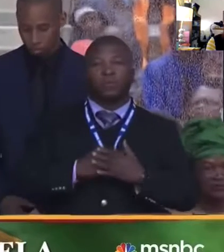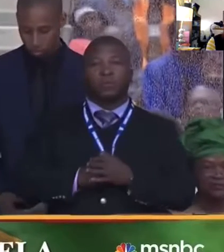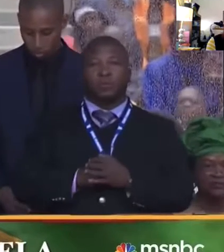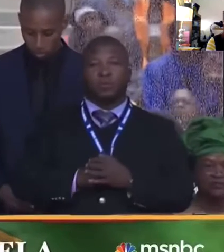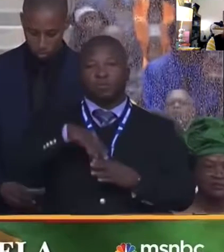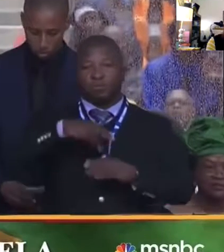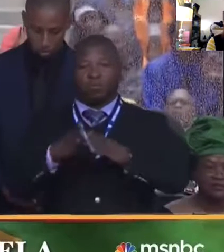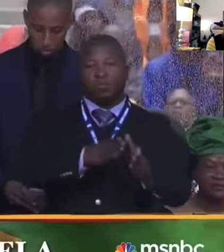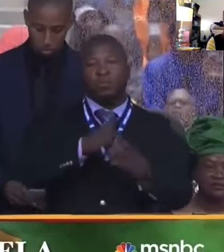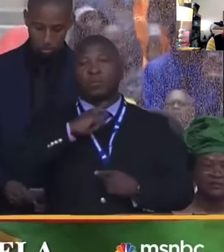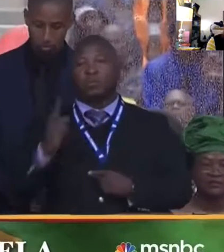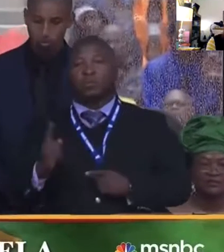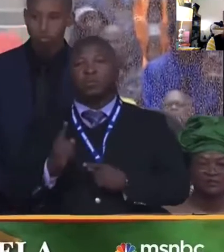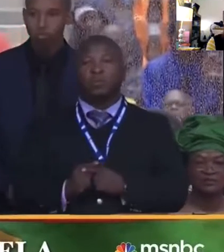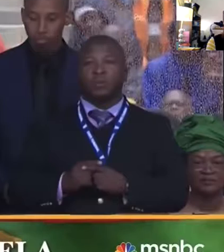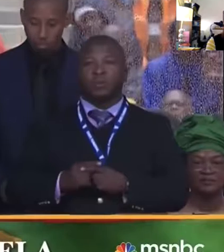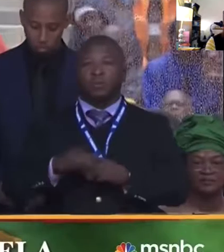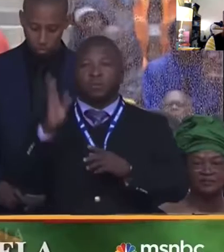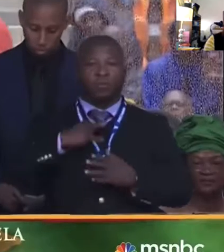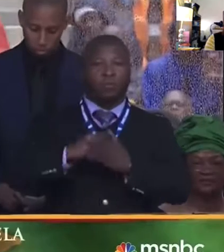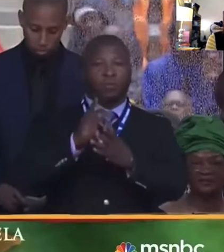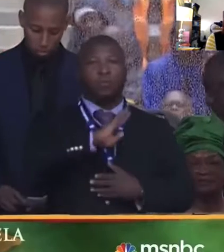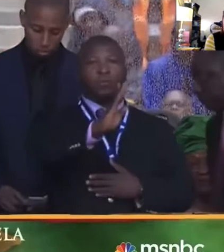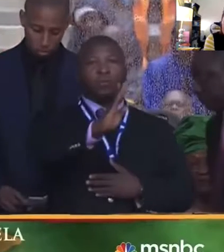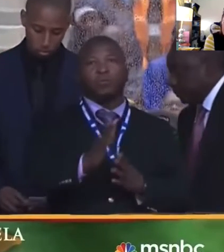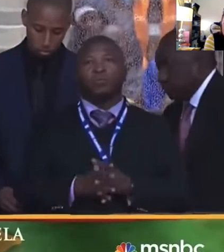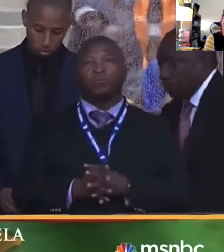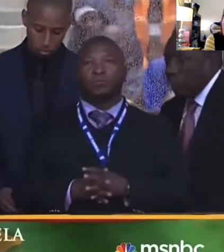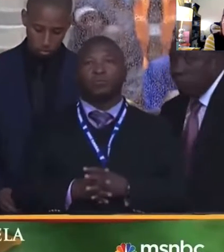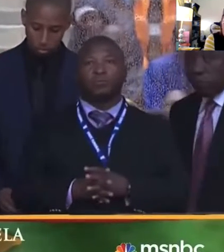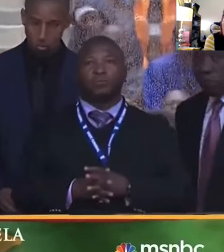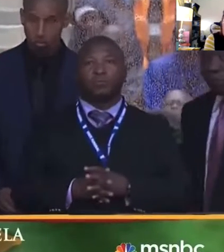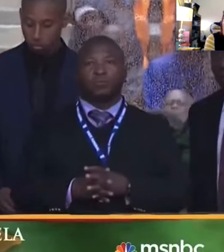support, I would please to say, from me to you.